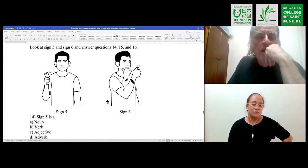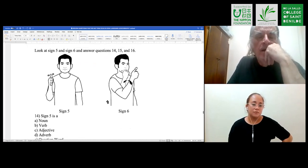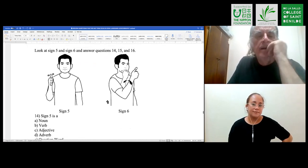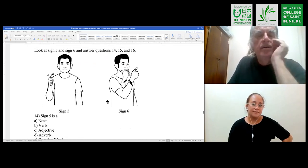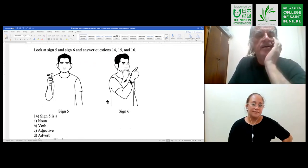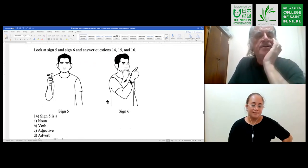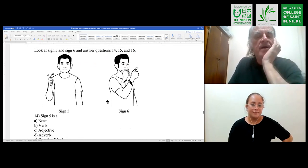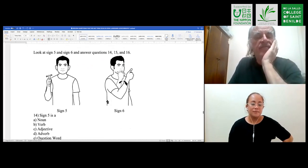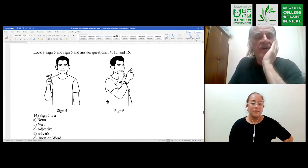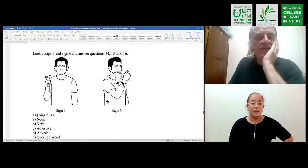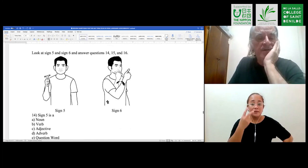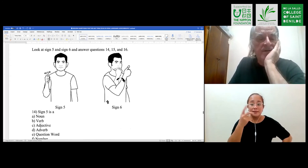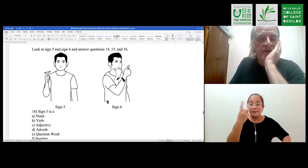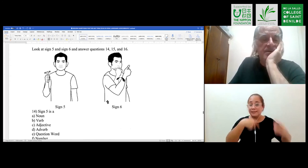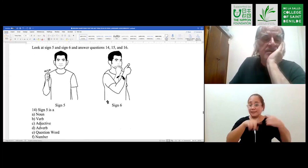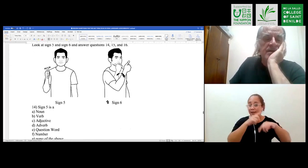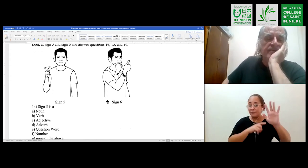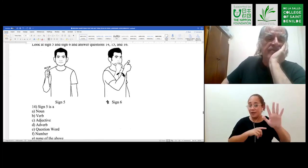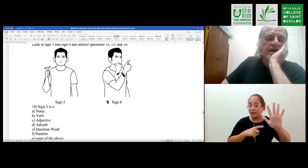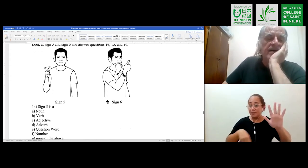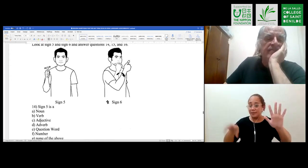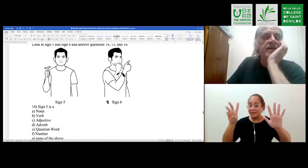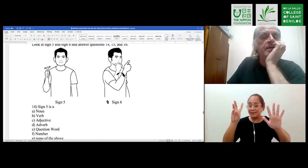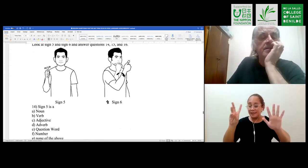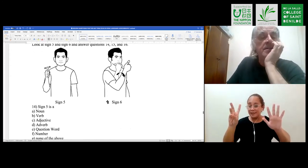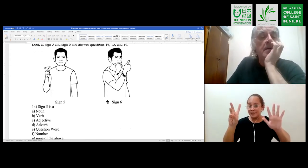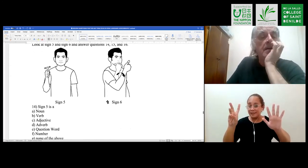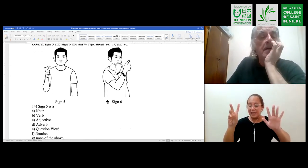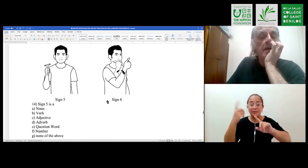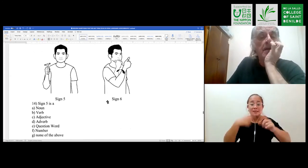Okay, look at sign 5 and 6. Sign 5 is,